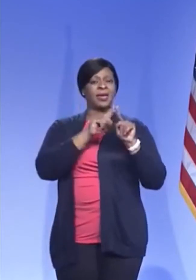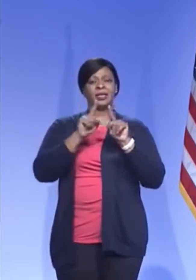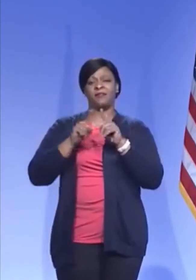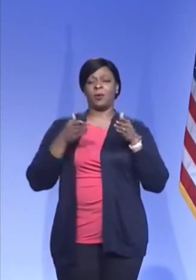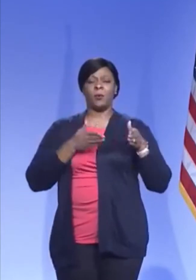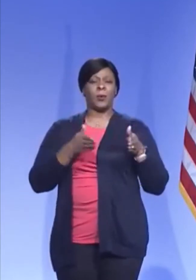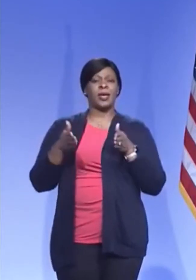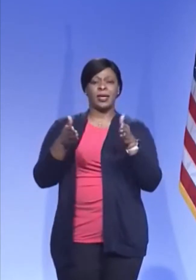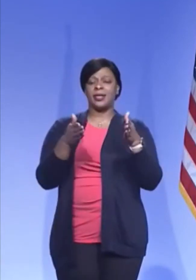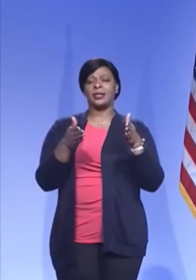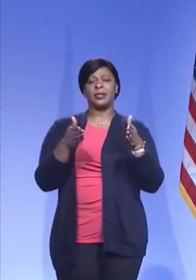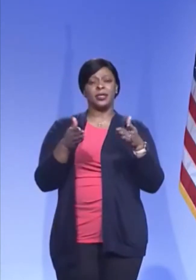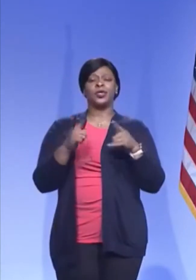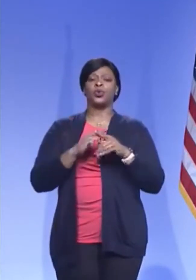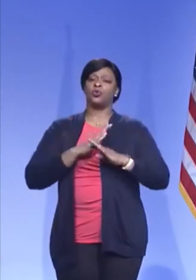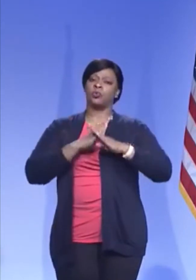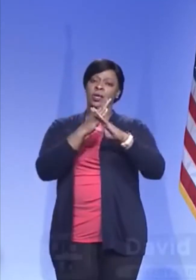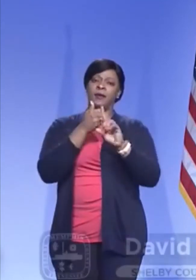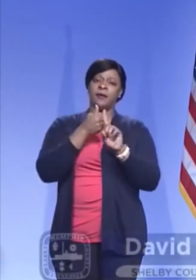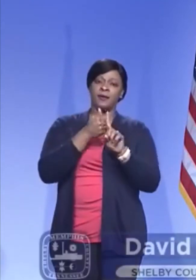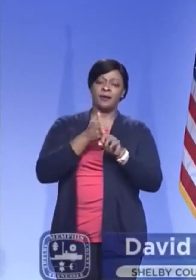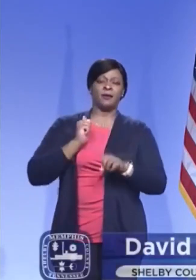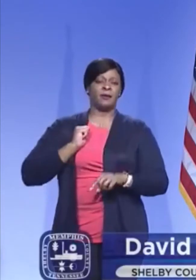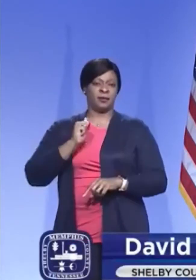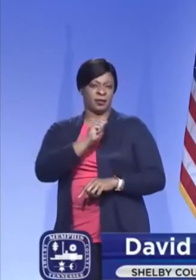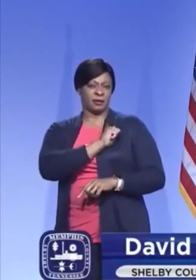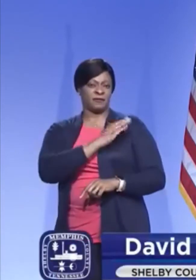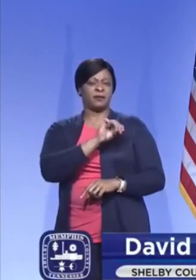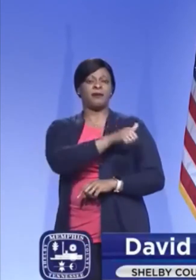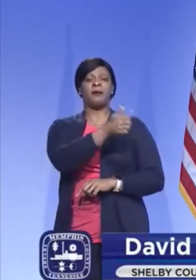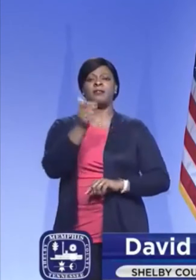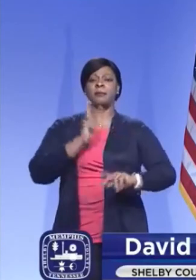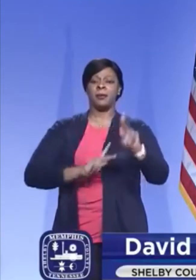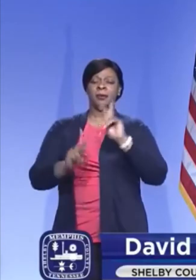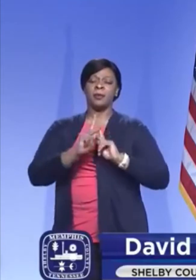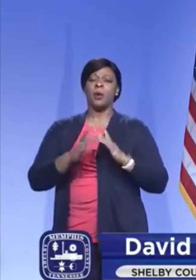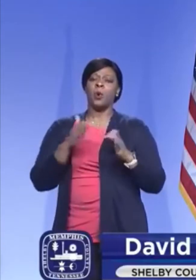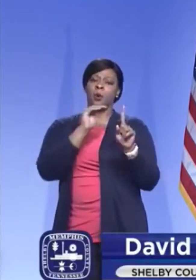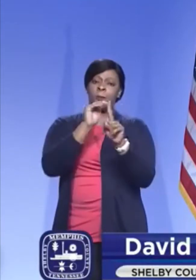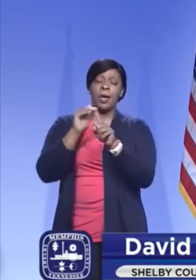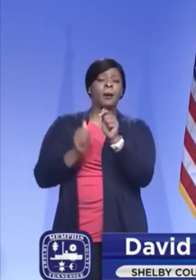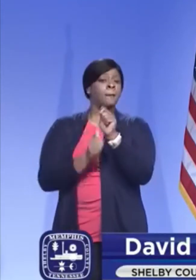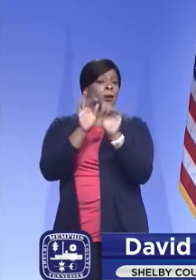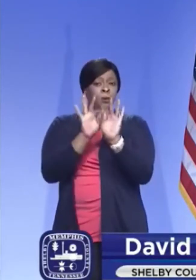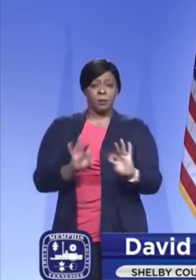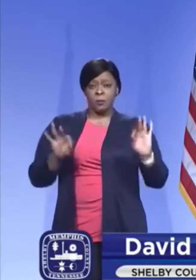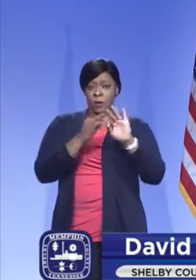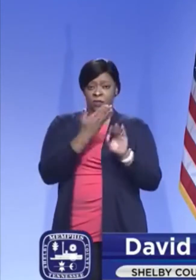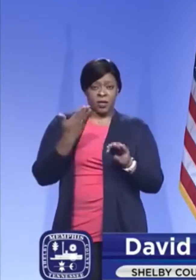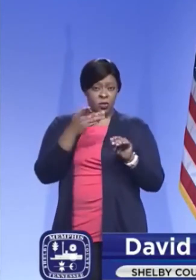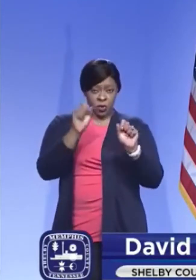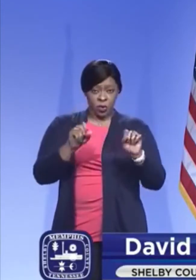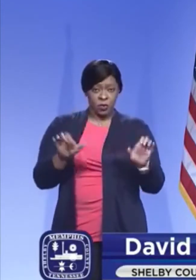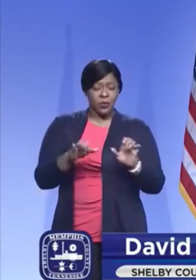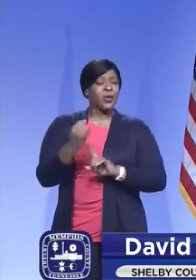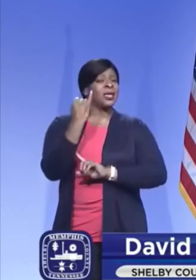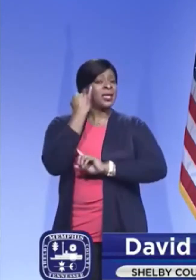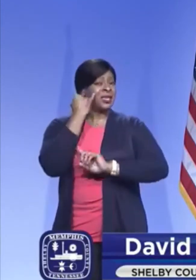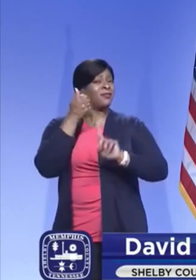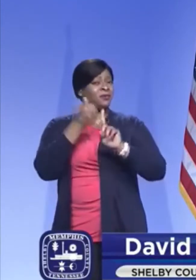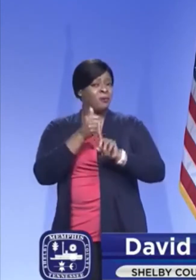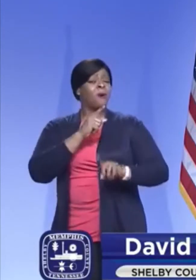can protect ourselves and each other, I just want to remind you, the most important thing you can do is, if you